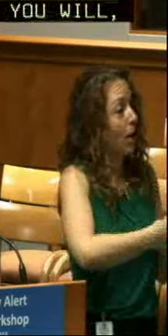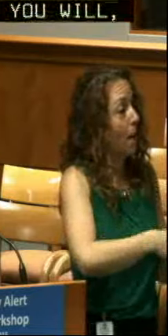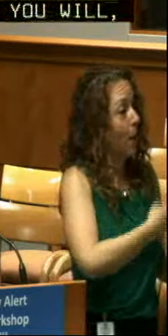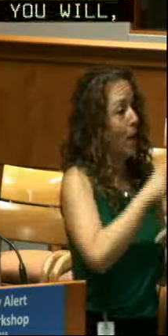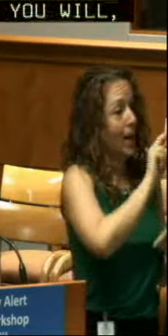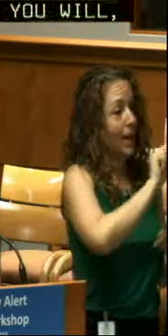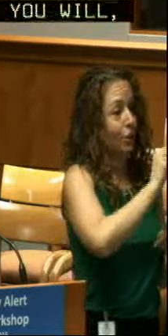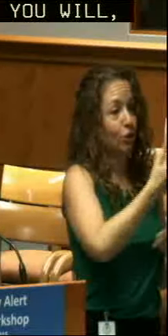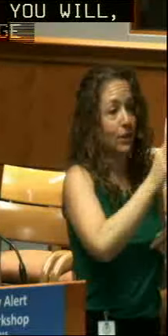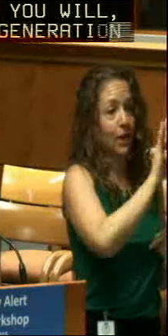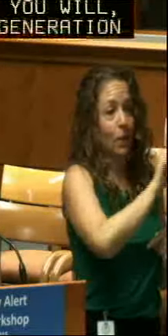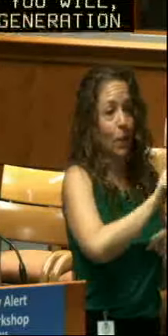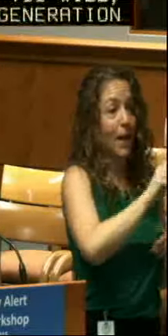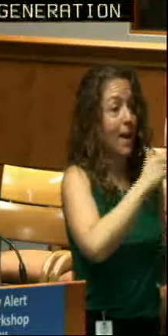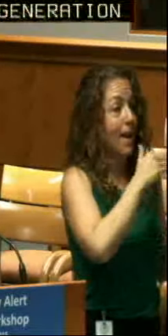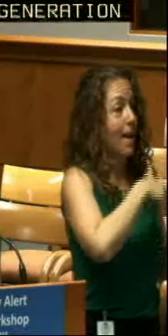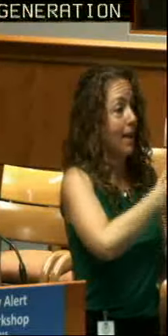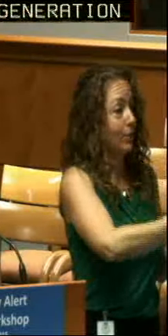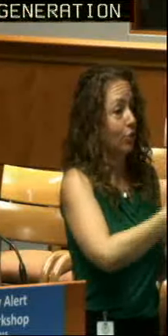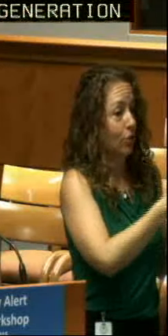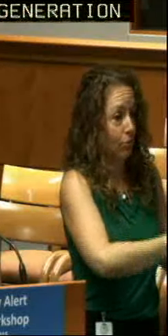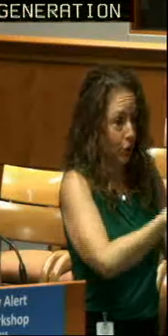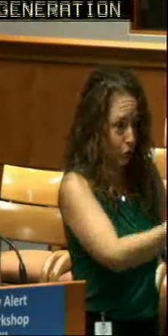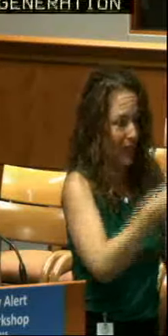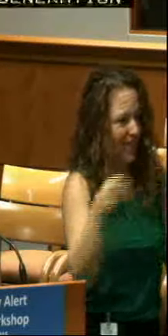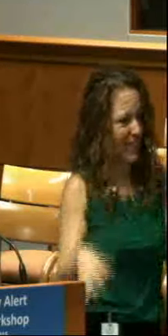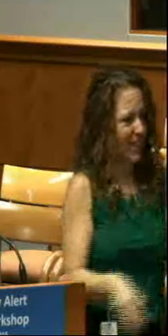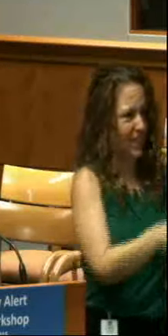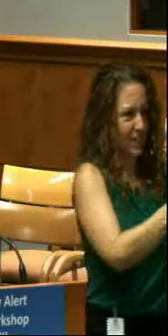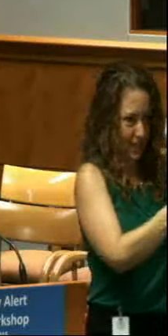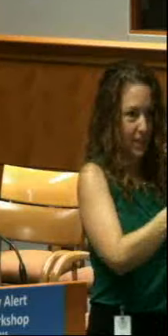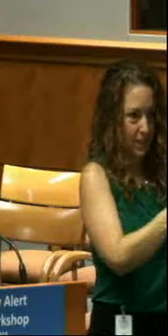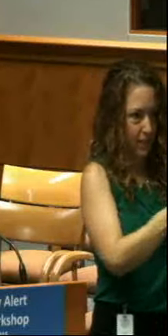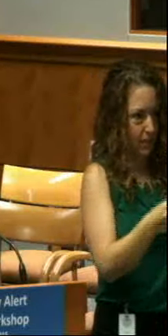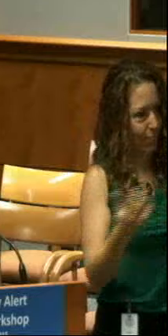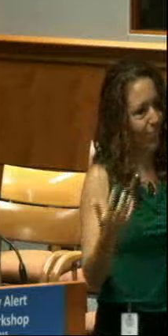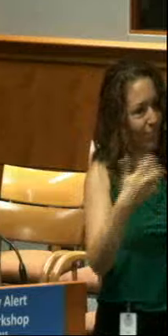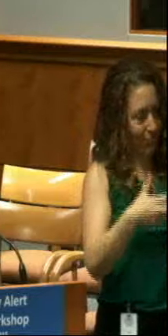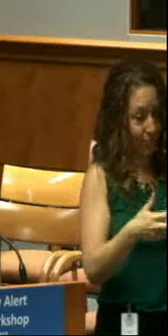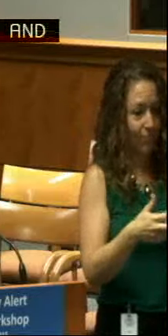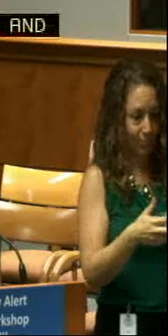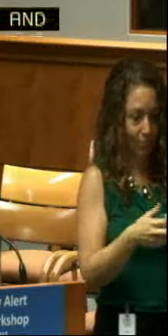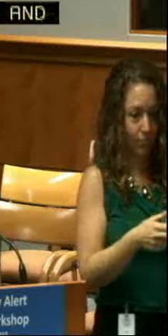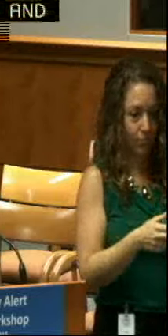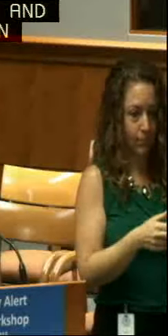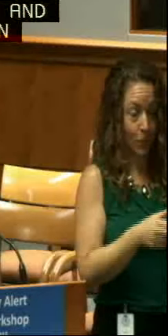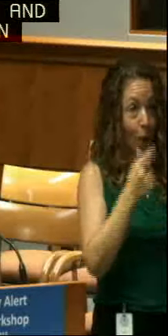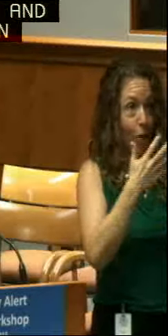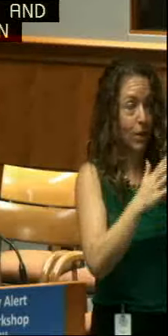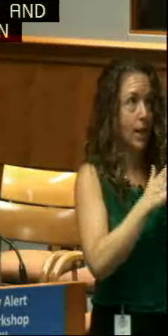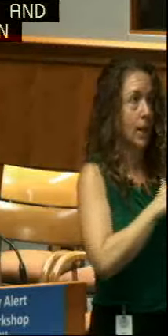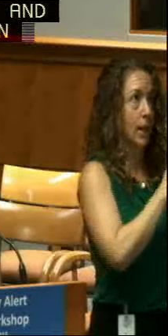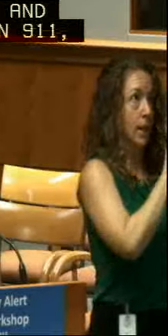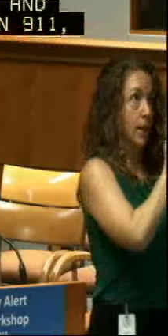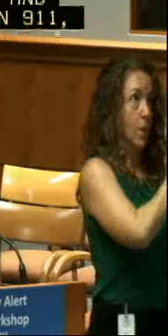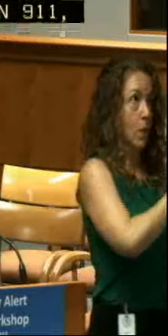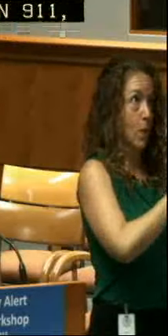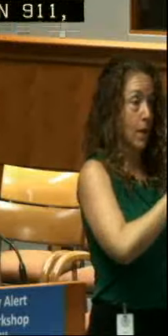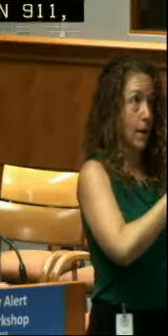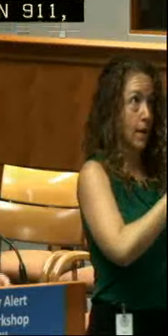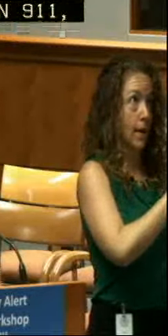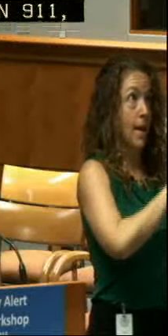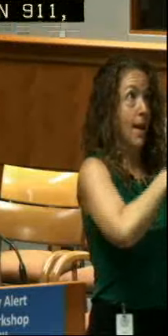as we build and realize Next Generation 911, as that being an adjunct to this alerting